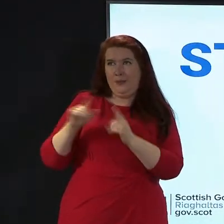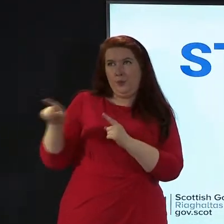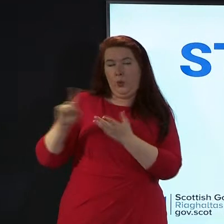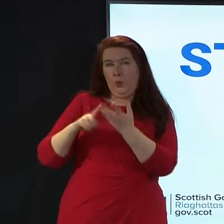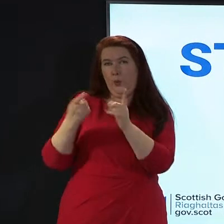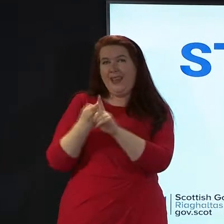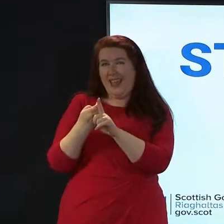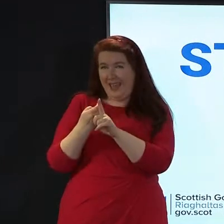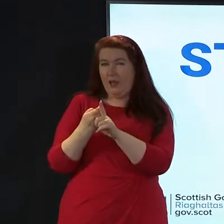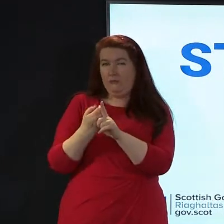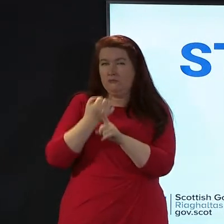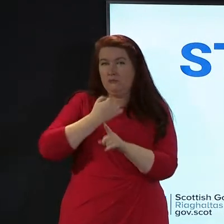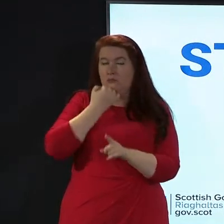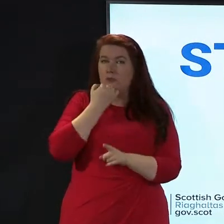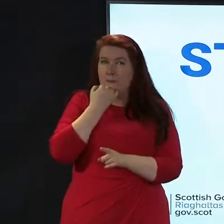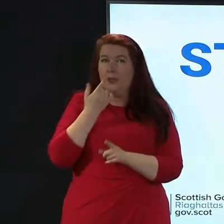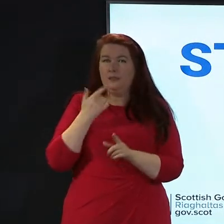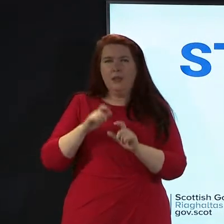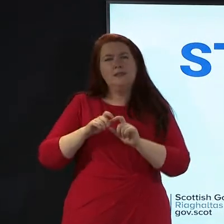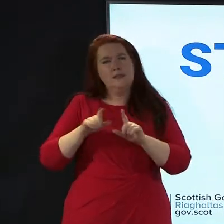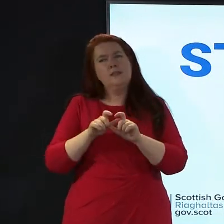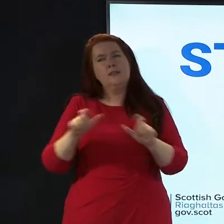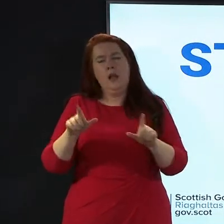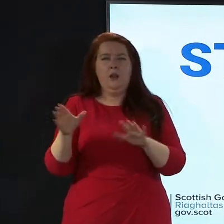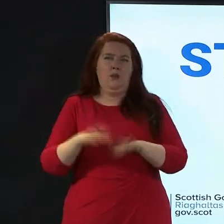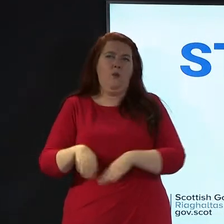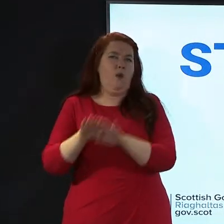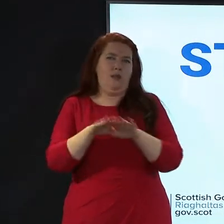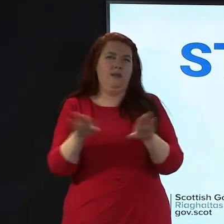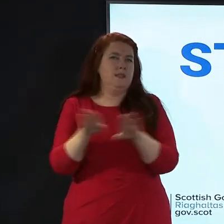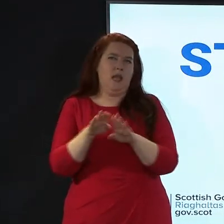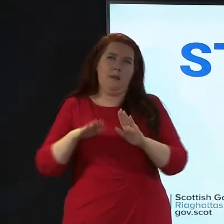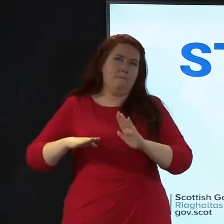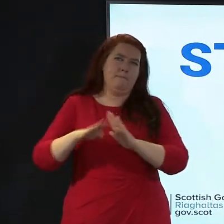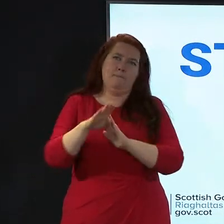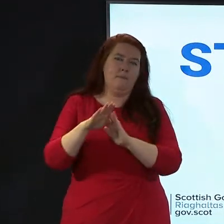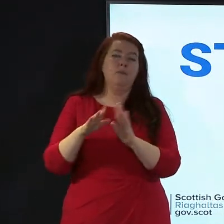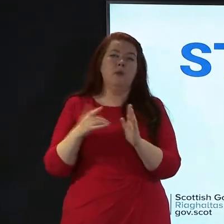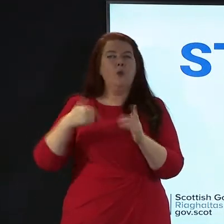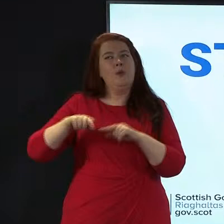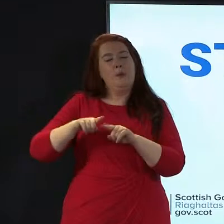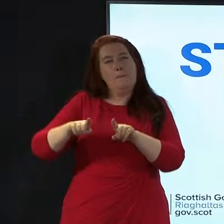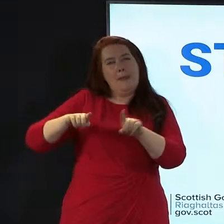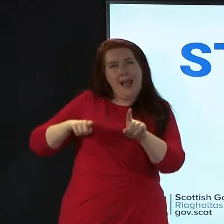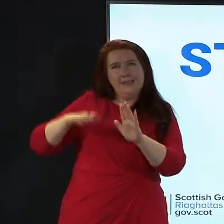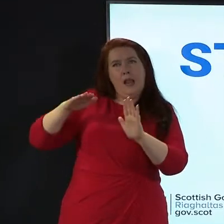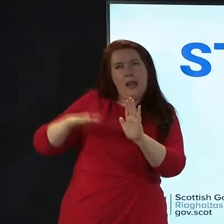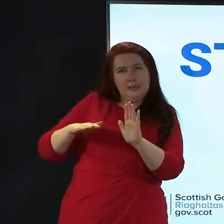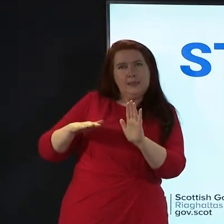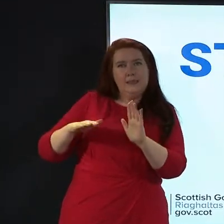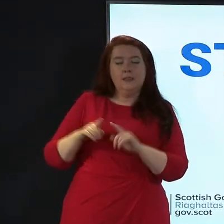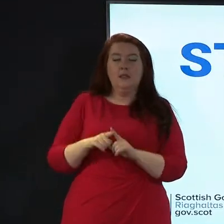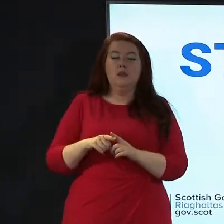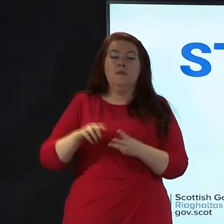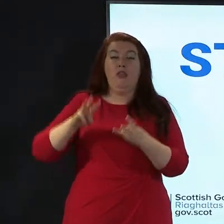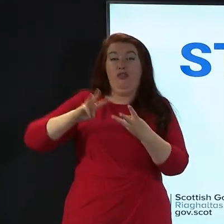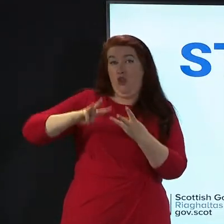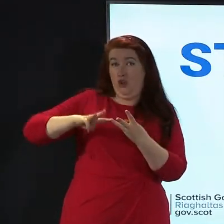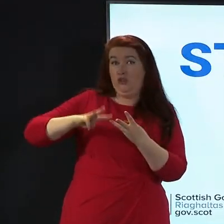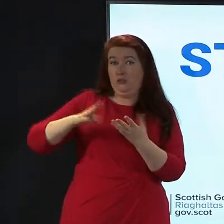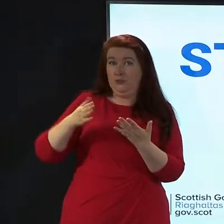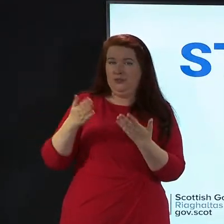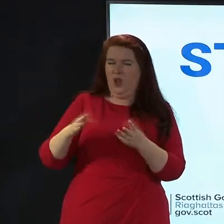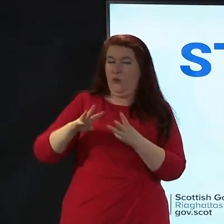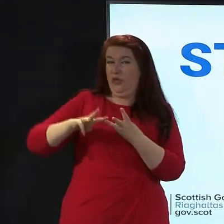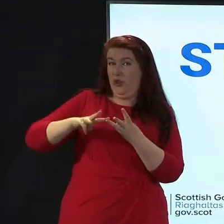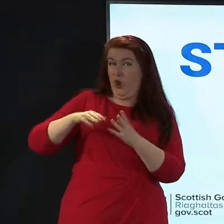the UK. Although we were all following the same pattern, we were behind and below. In this third wave, because I think that's